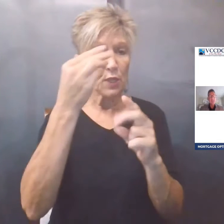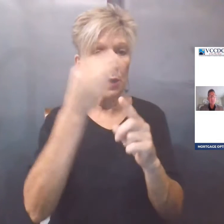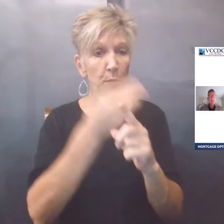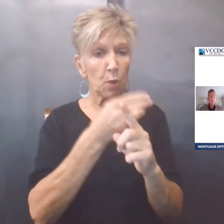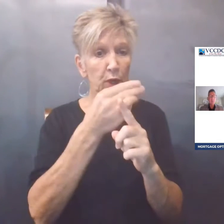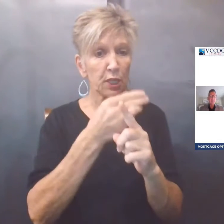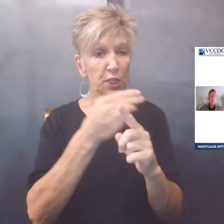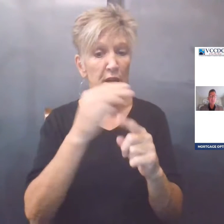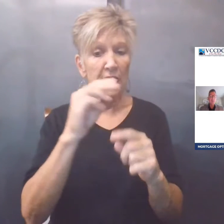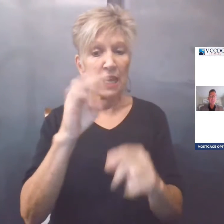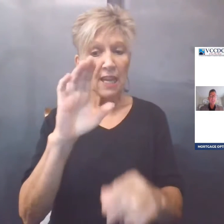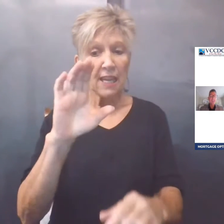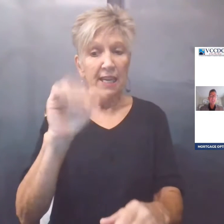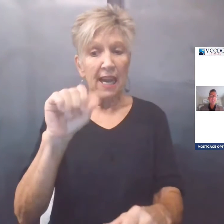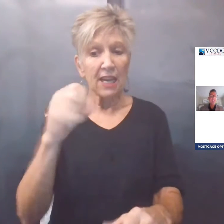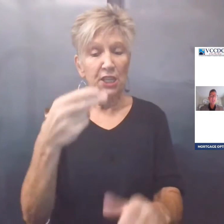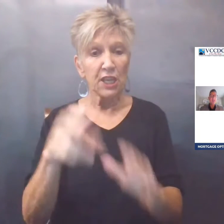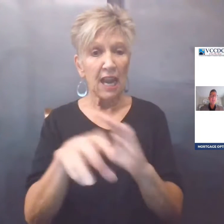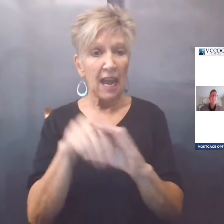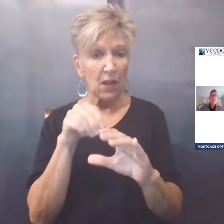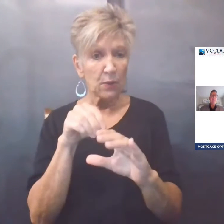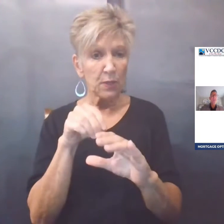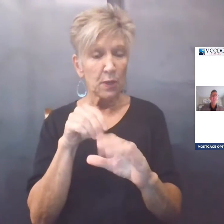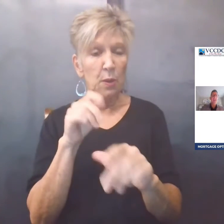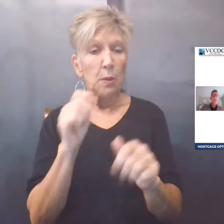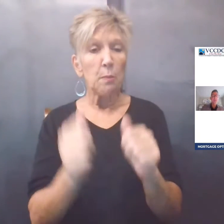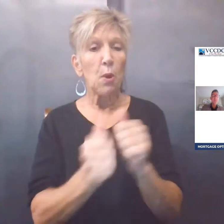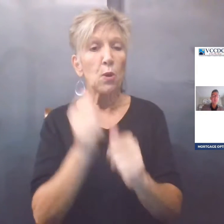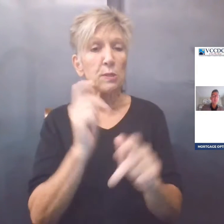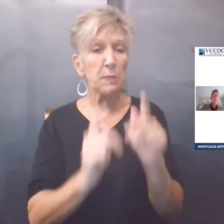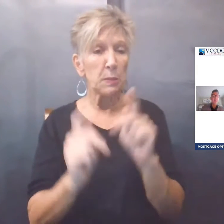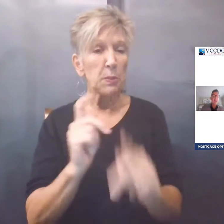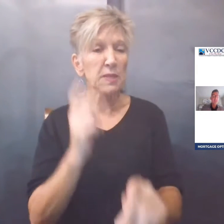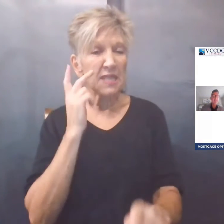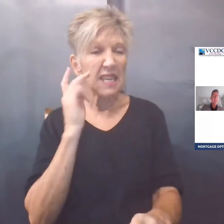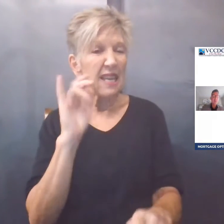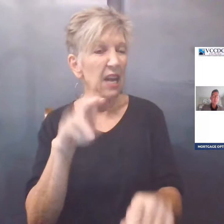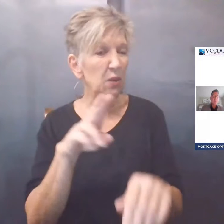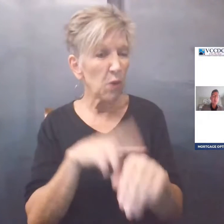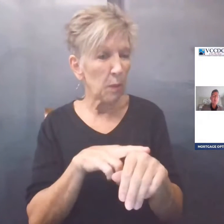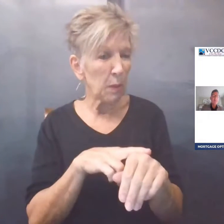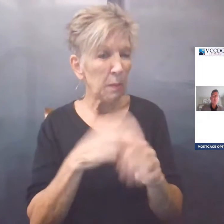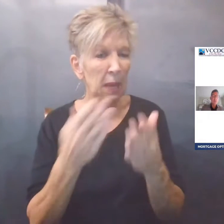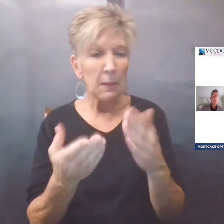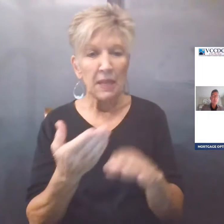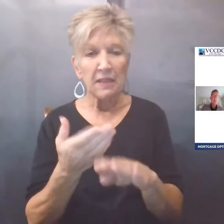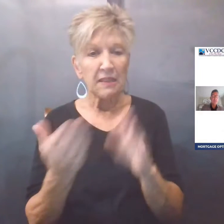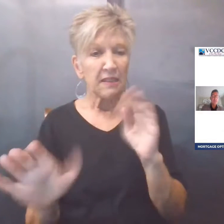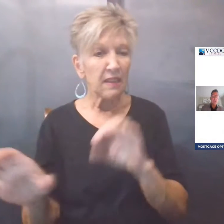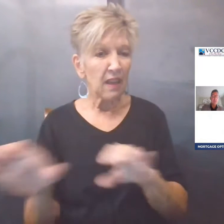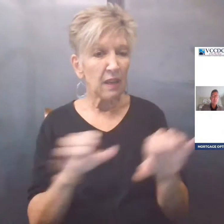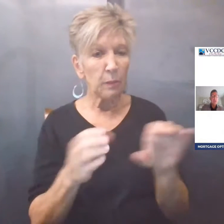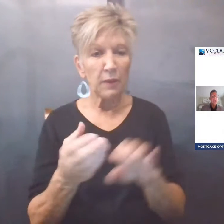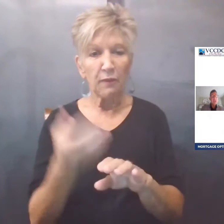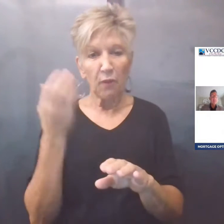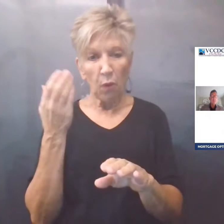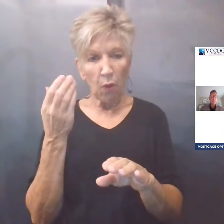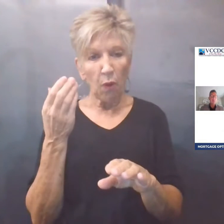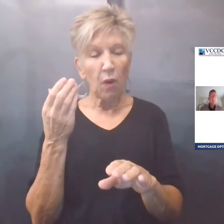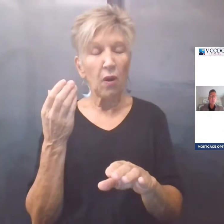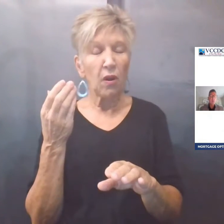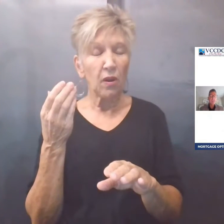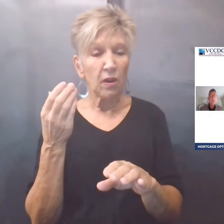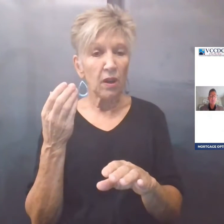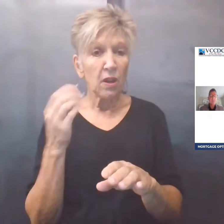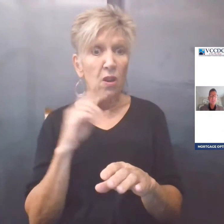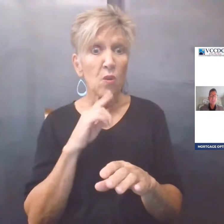is generally what most people would see as standard. They've probably done this before in their past if they've owned their home for a long period of time. And for a